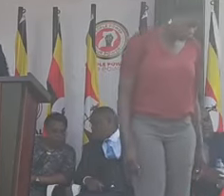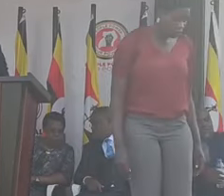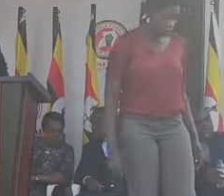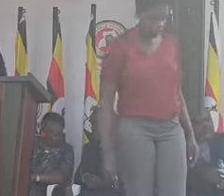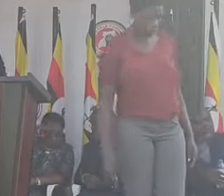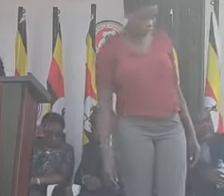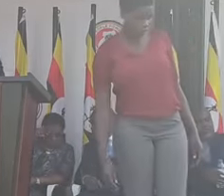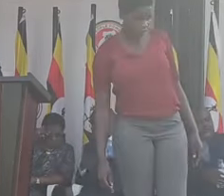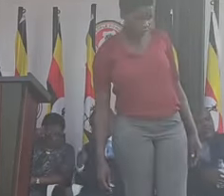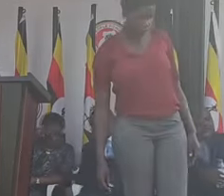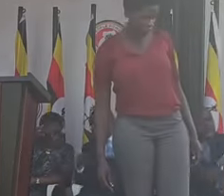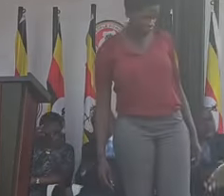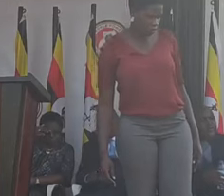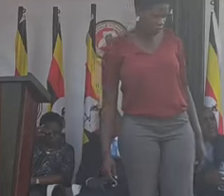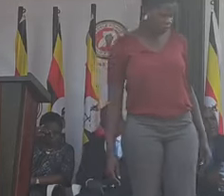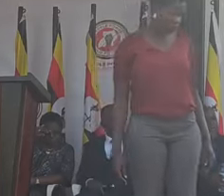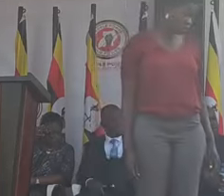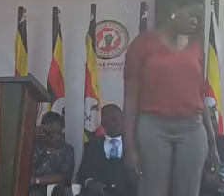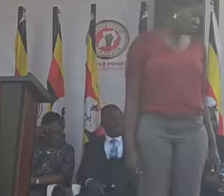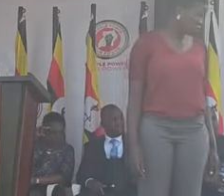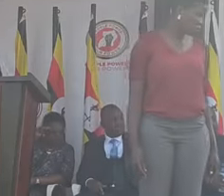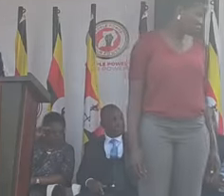Thank you. Welcome, brother.